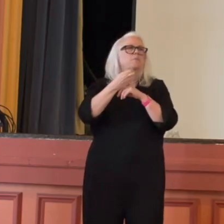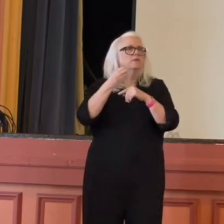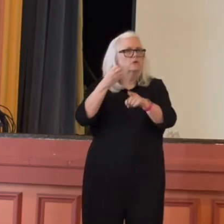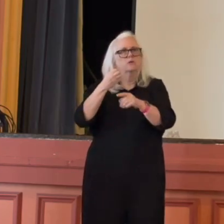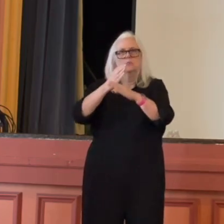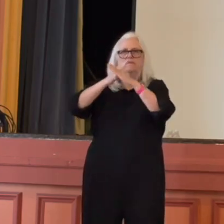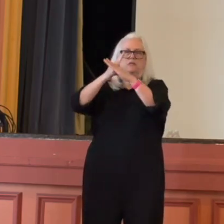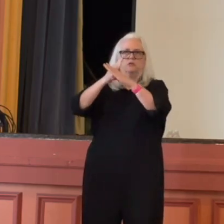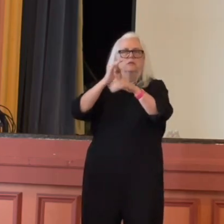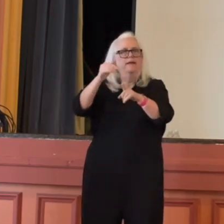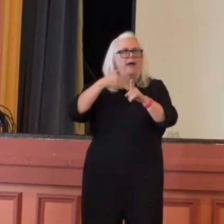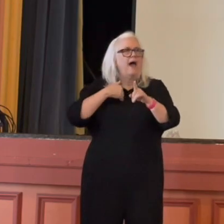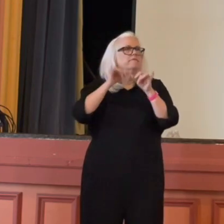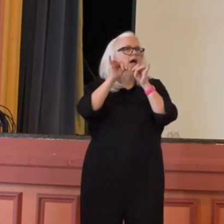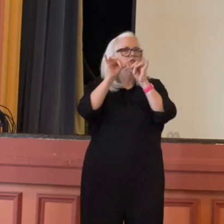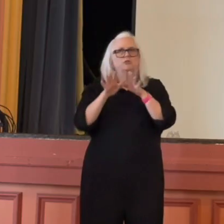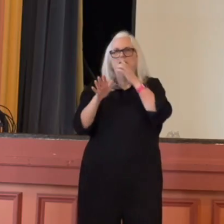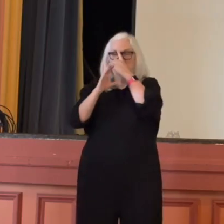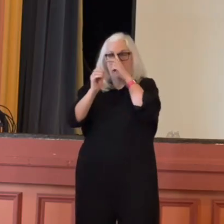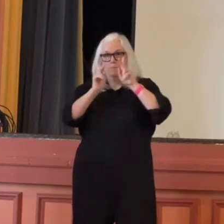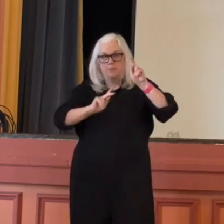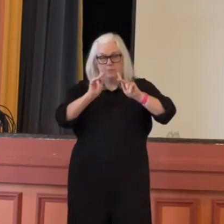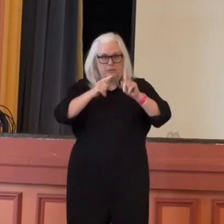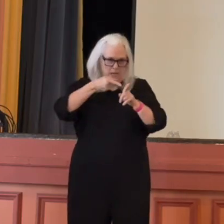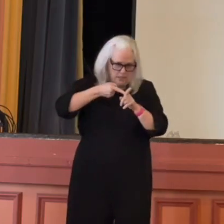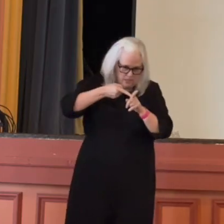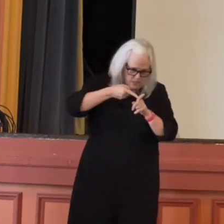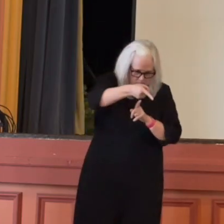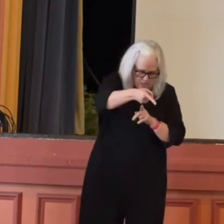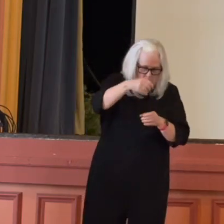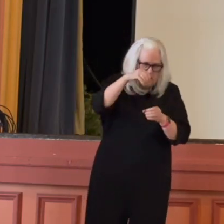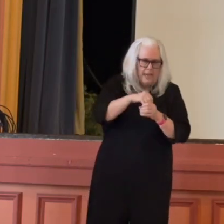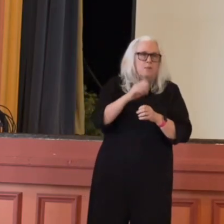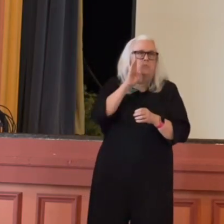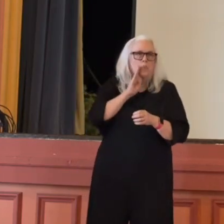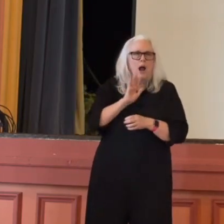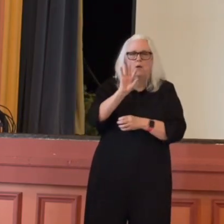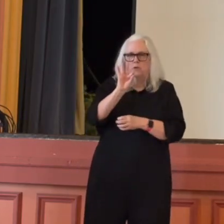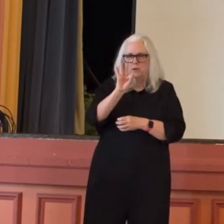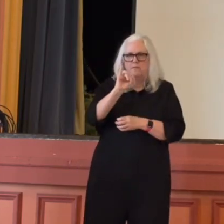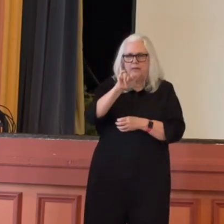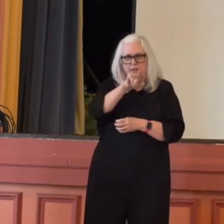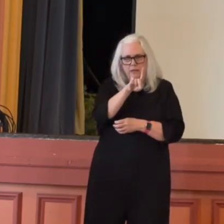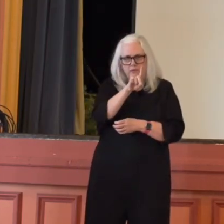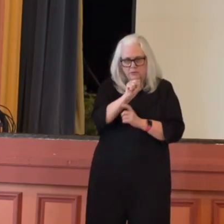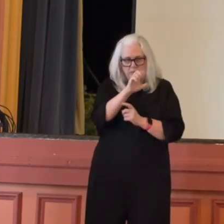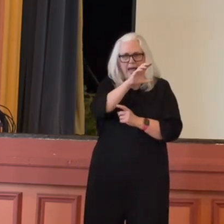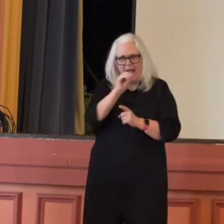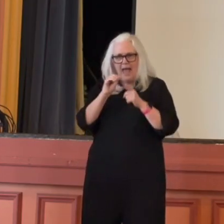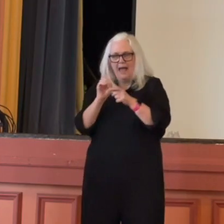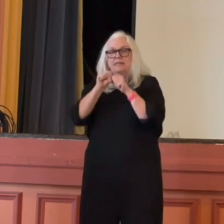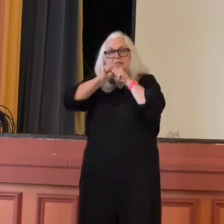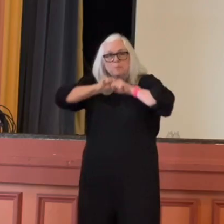brownfields and also in spills management. And we have very good relationships with